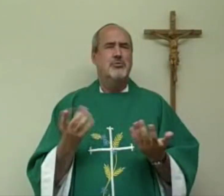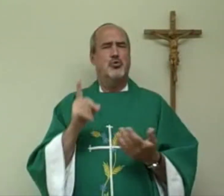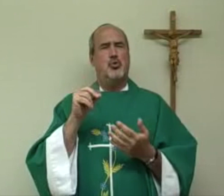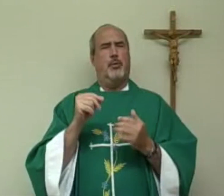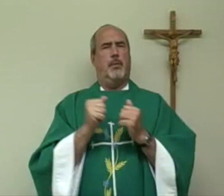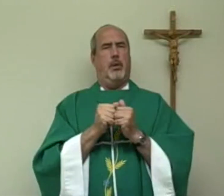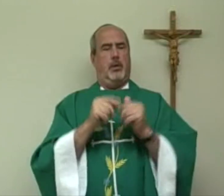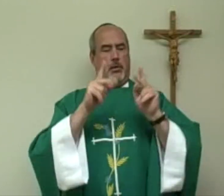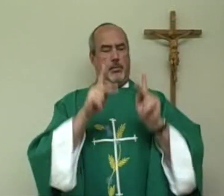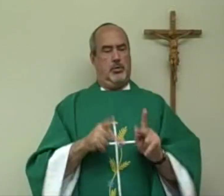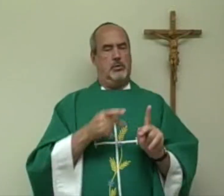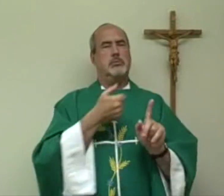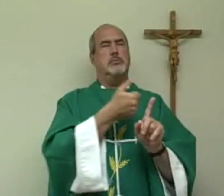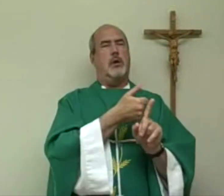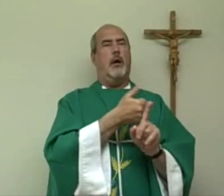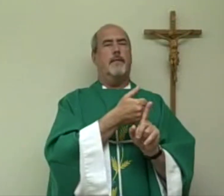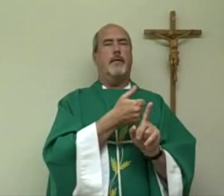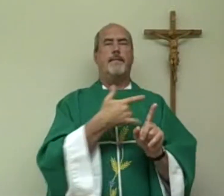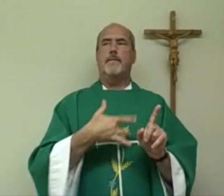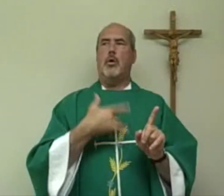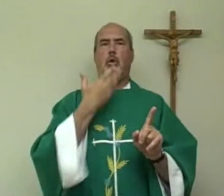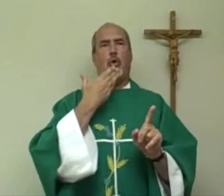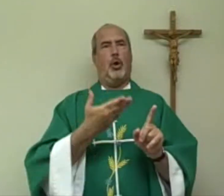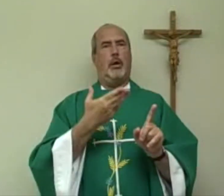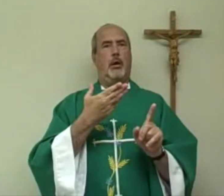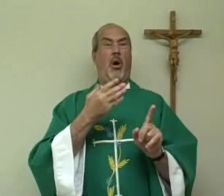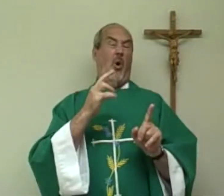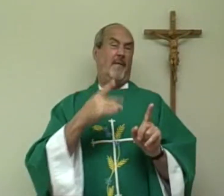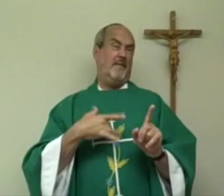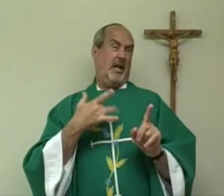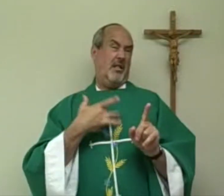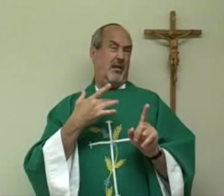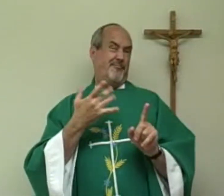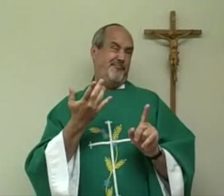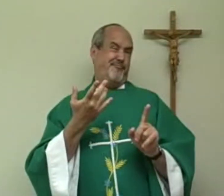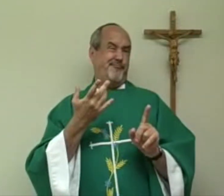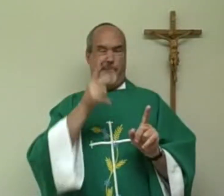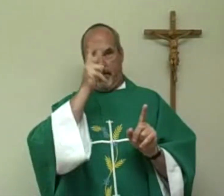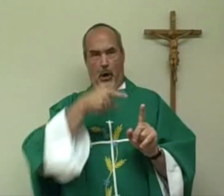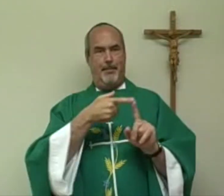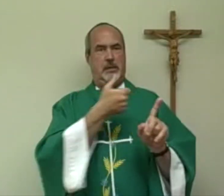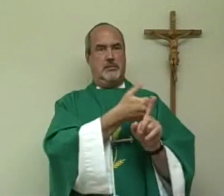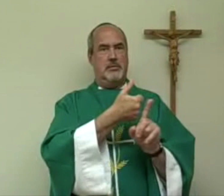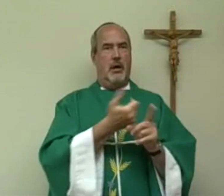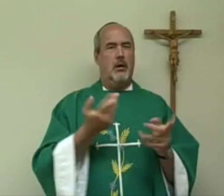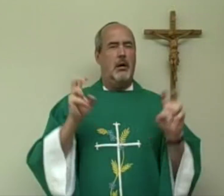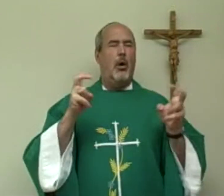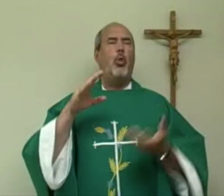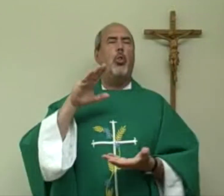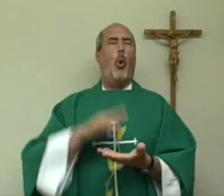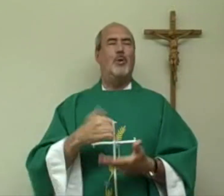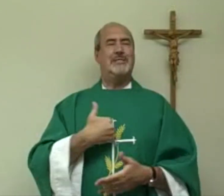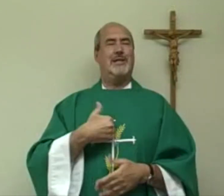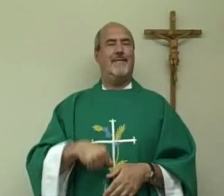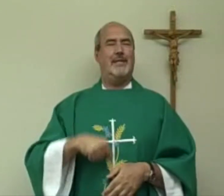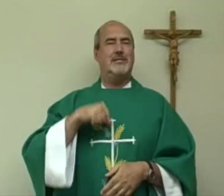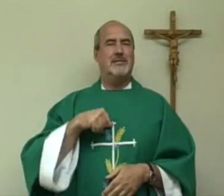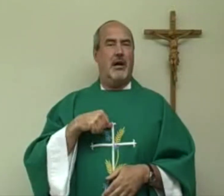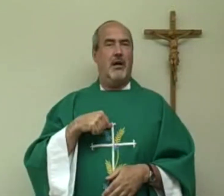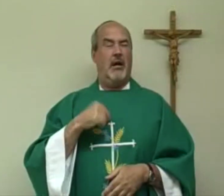Well, I would hypothesize that it's probably because that person doesn't have a high sense of self-worth. They have a